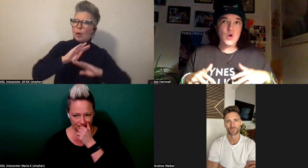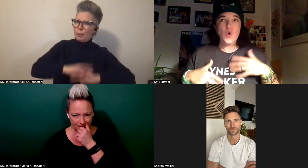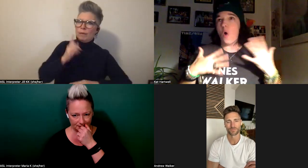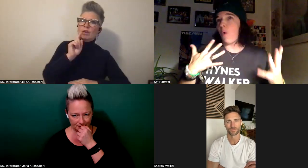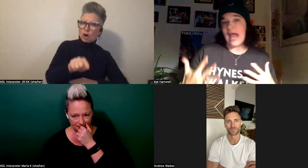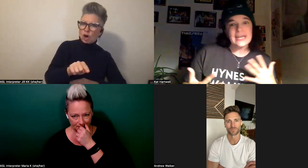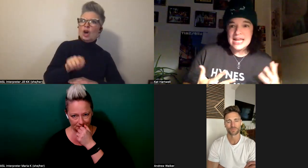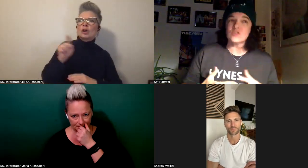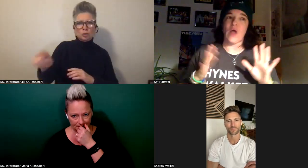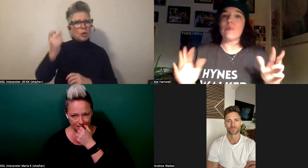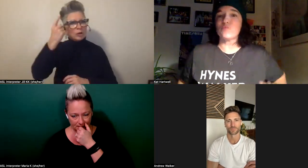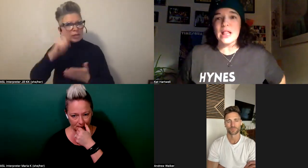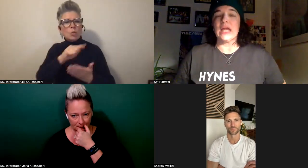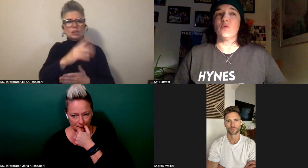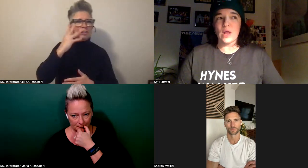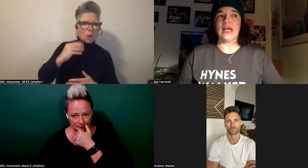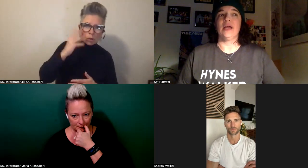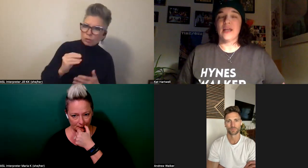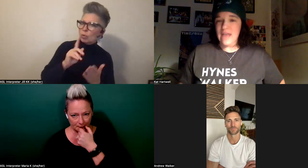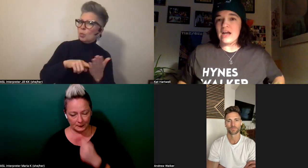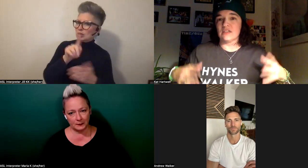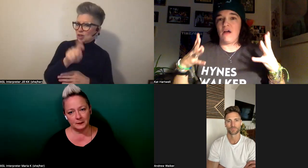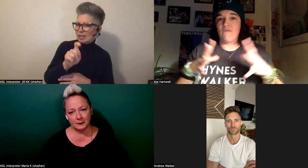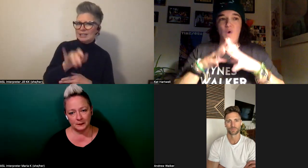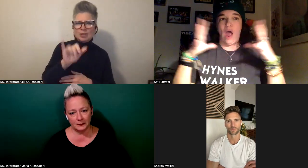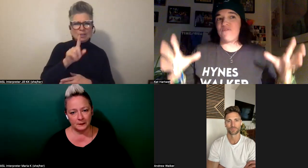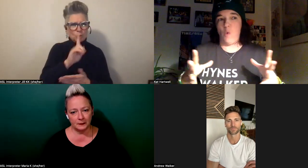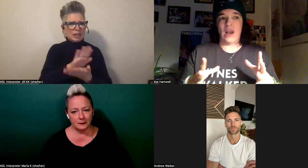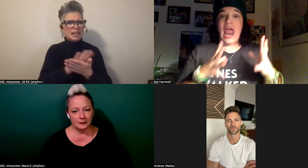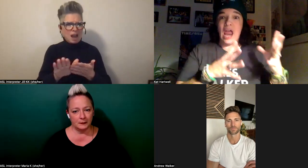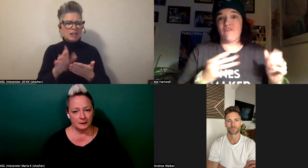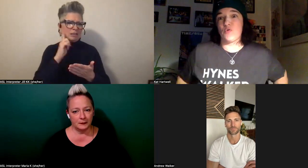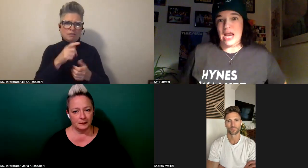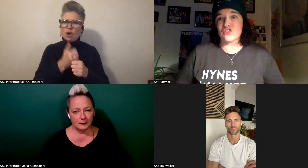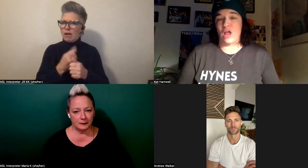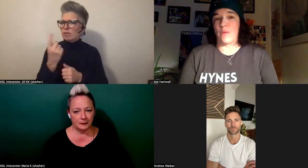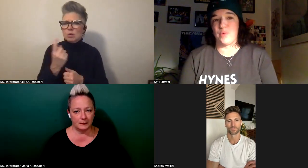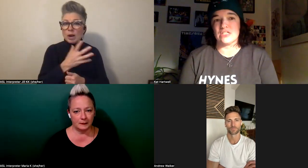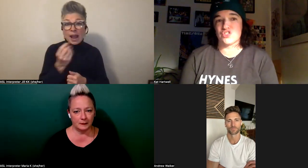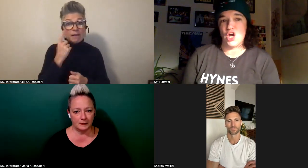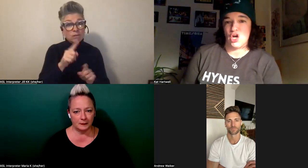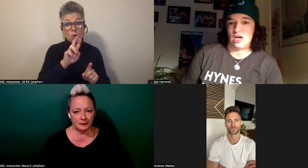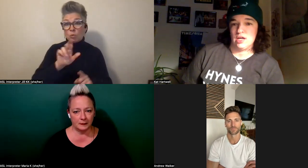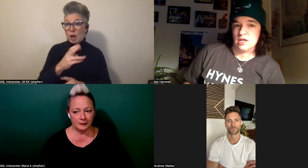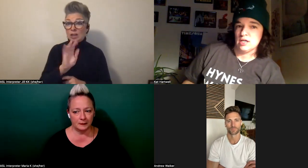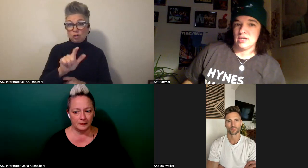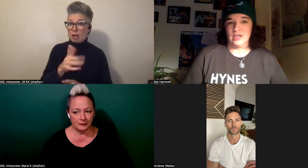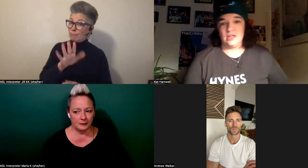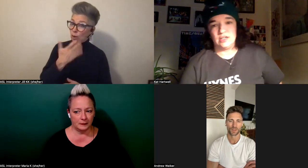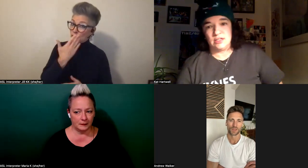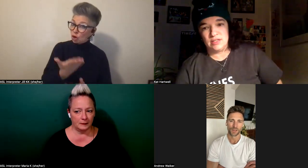going through or what I need. So that was really, really nice for everyone, and for Rachel, I'm pretty sure.